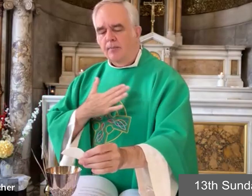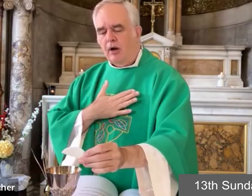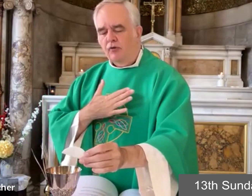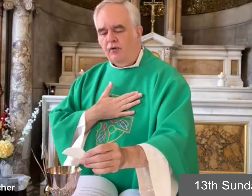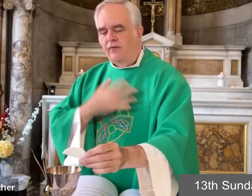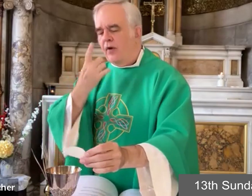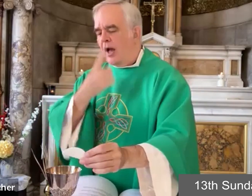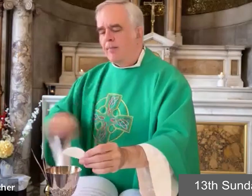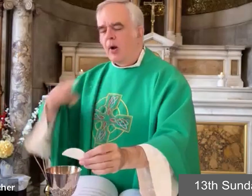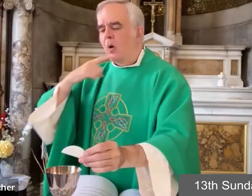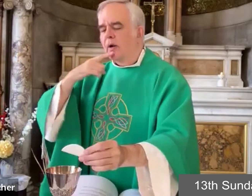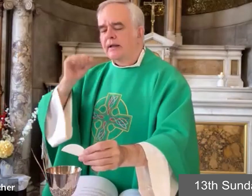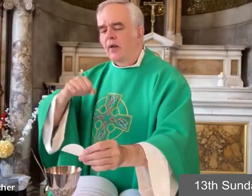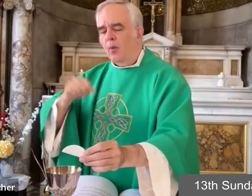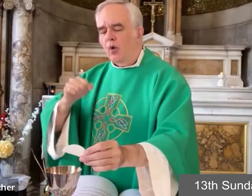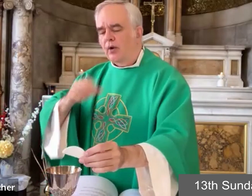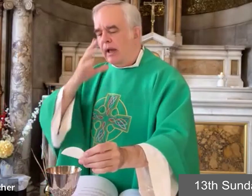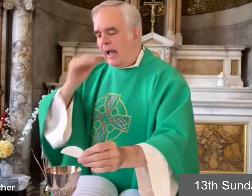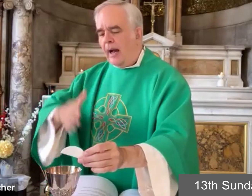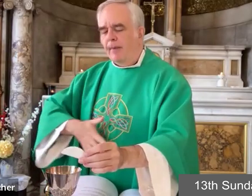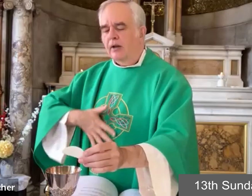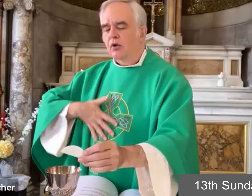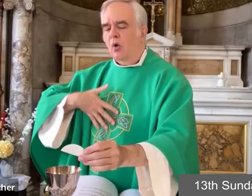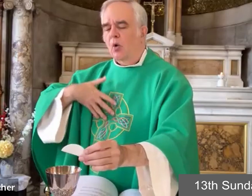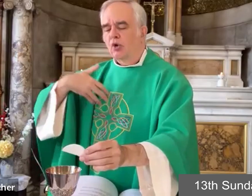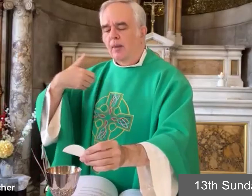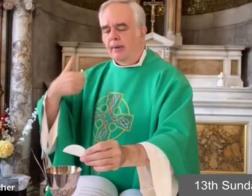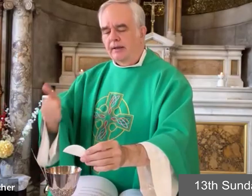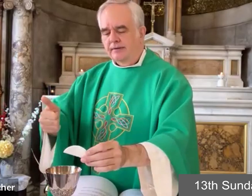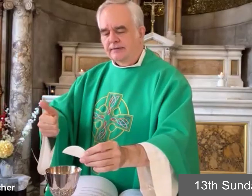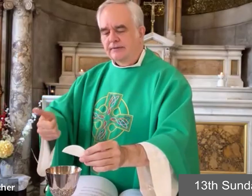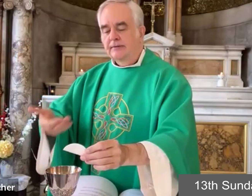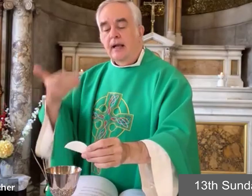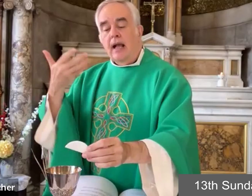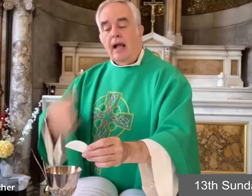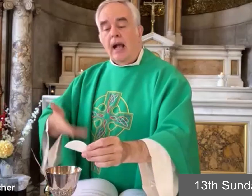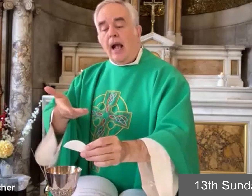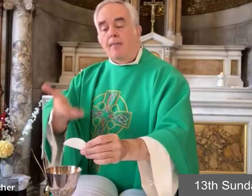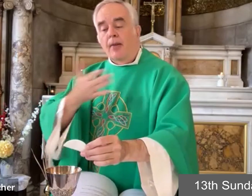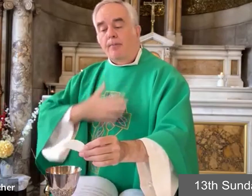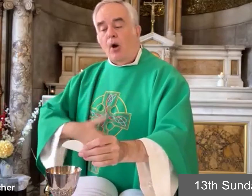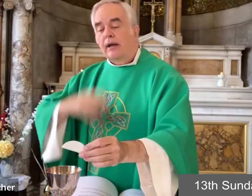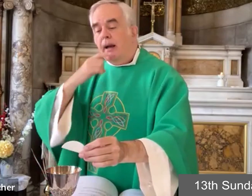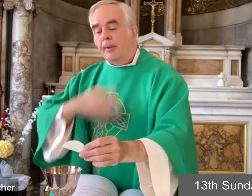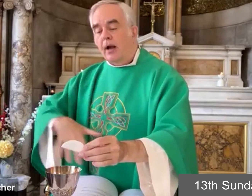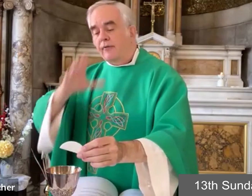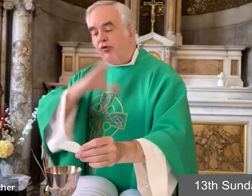my roof, but only say the word, and my soul shall be. May the body and blood of